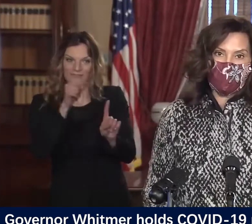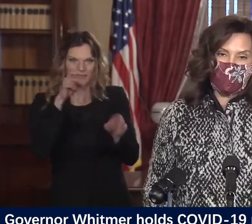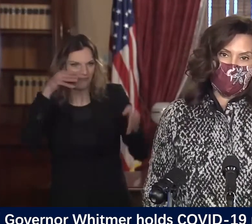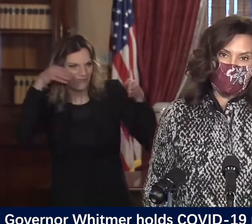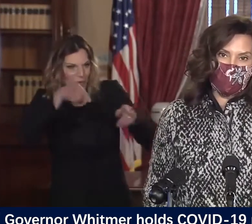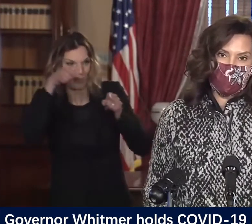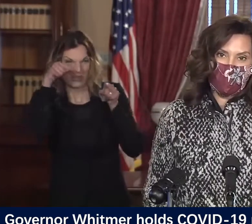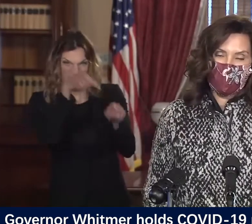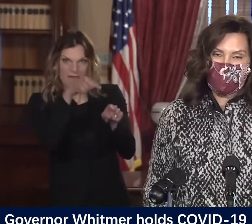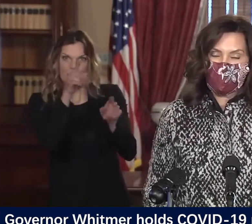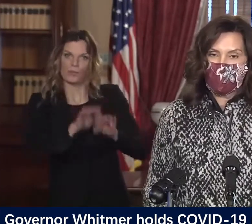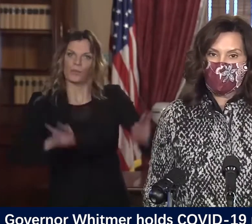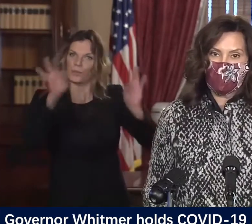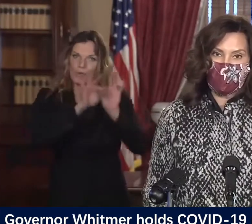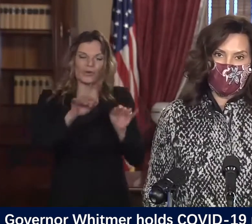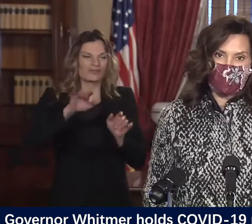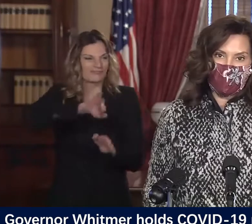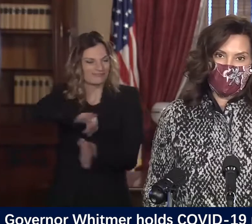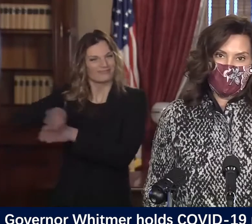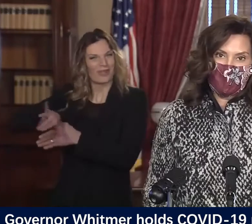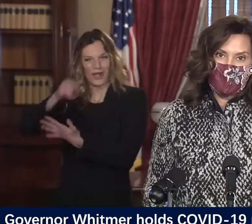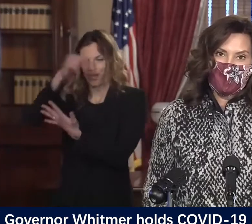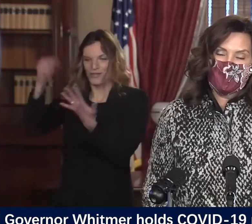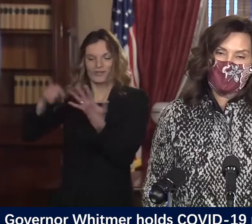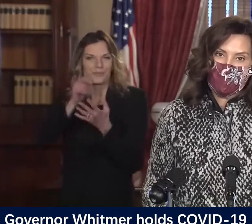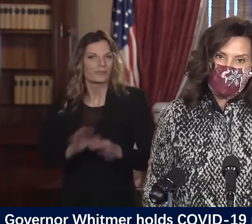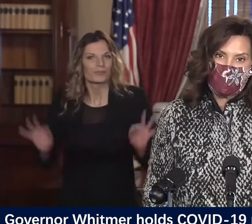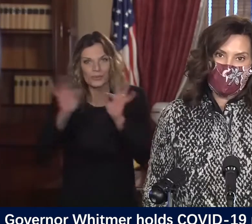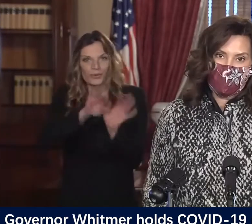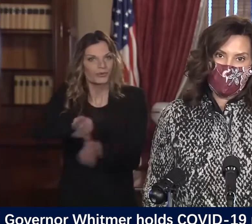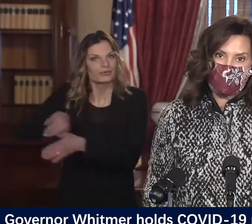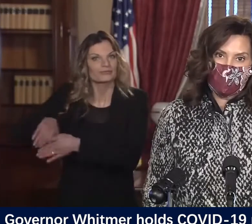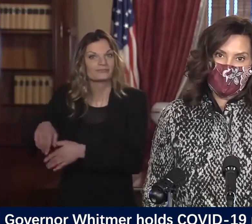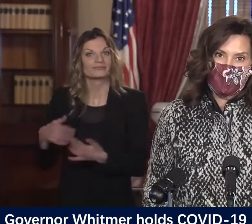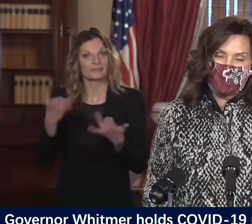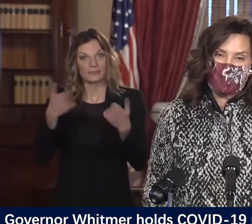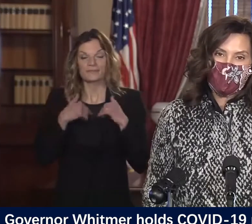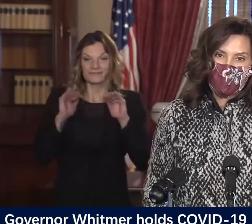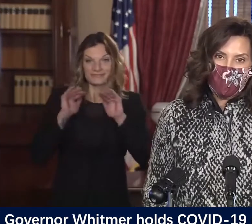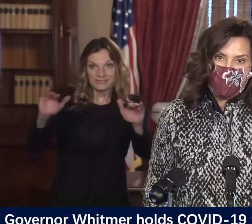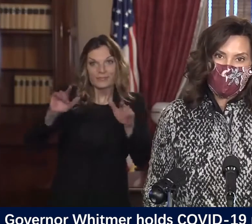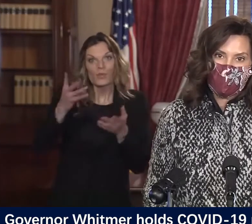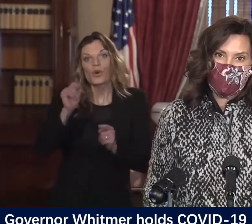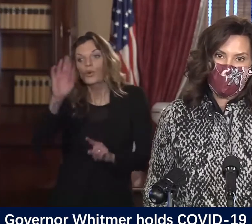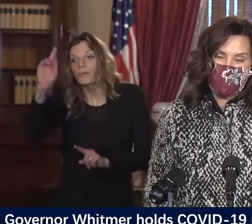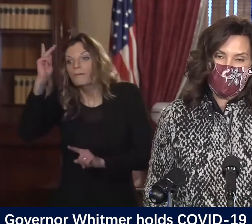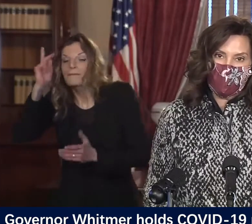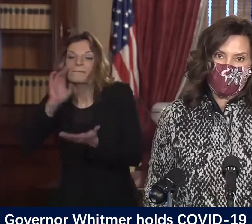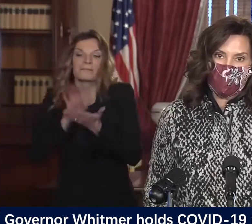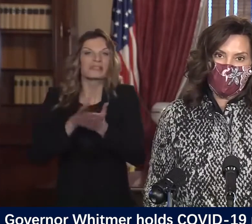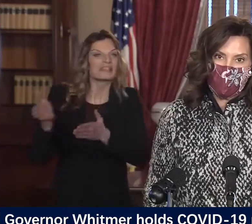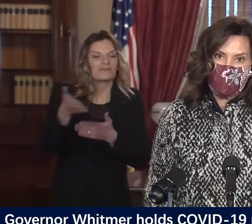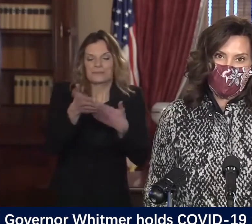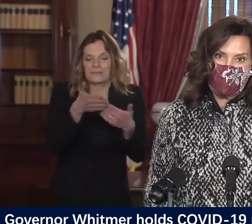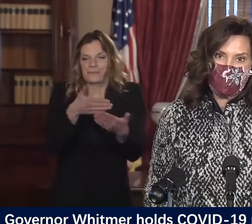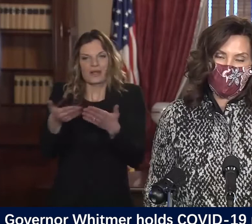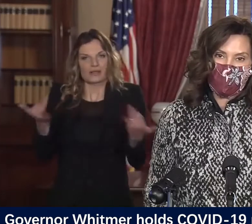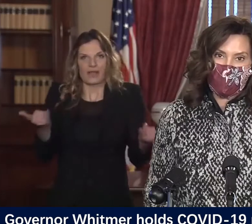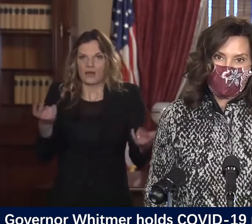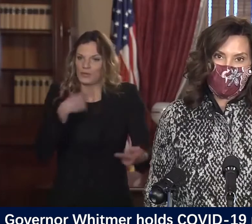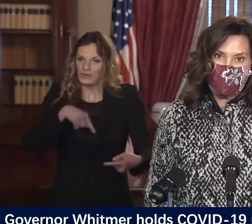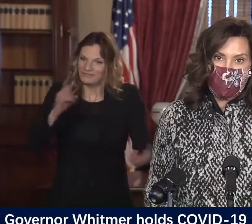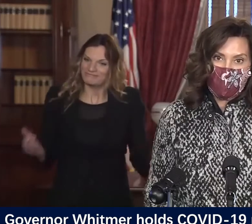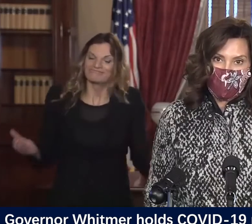parts of our state, on all sides of the aisle, to come together. Let's rise to this challenge and do it